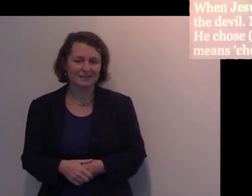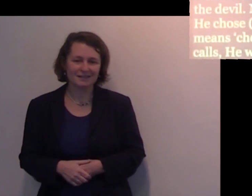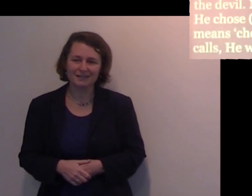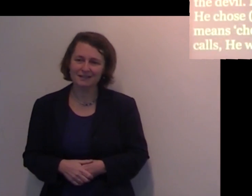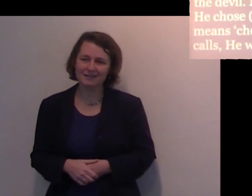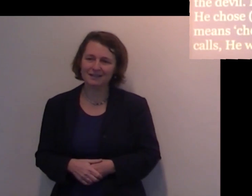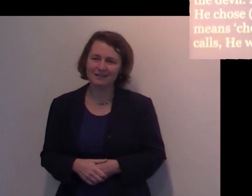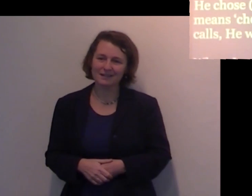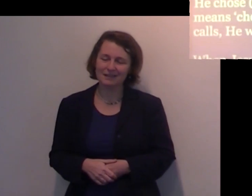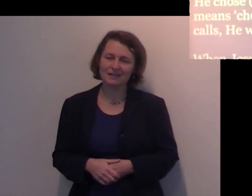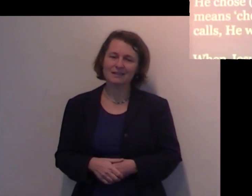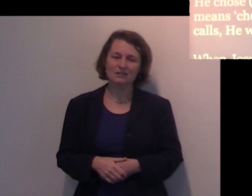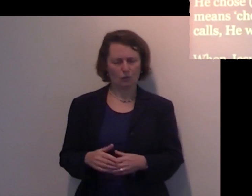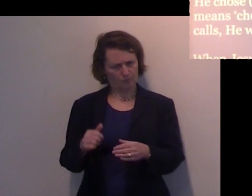When Jesus died on the cross,